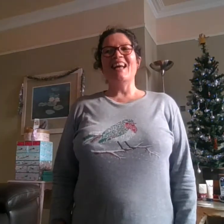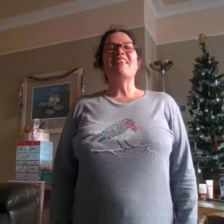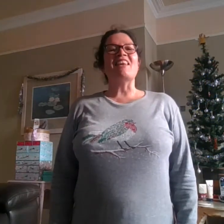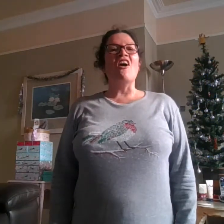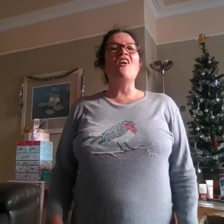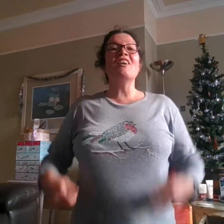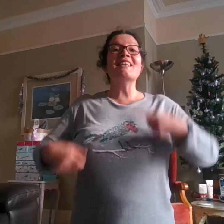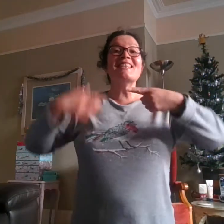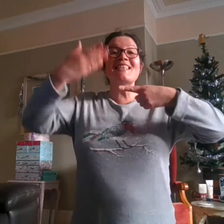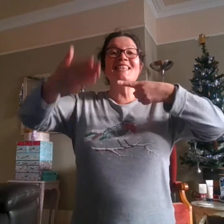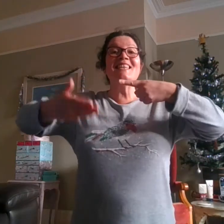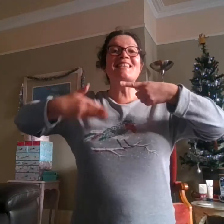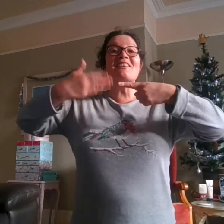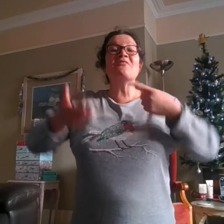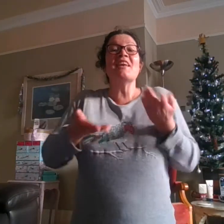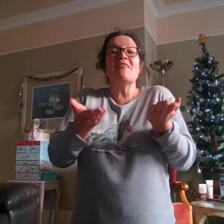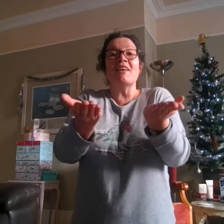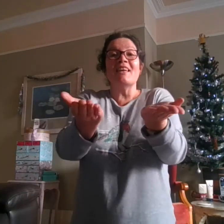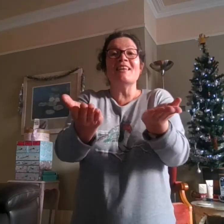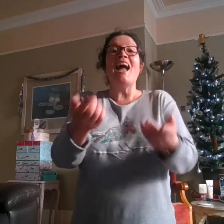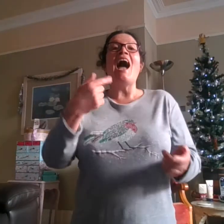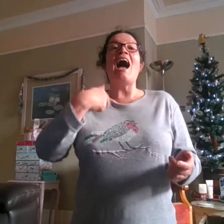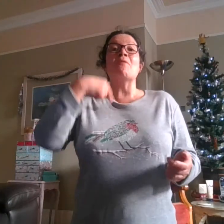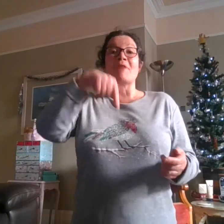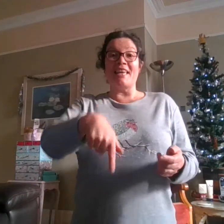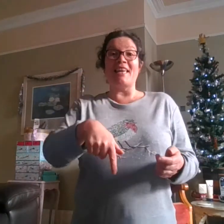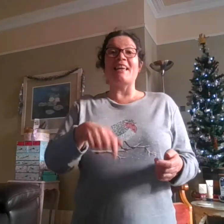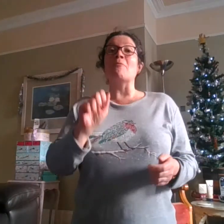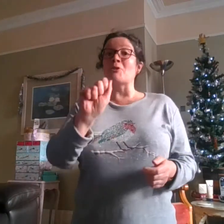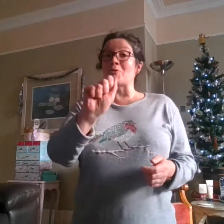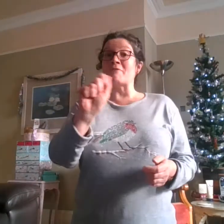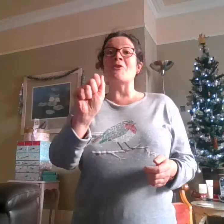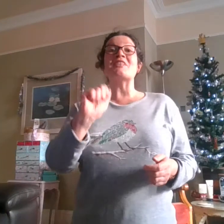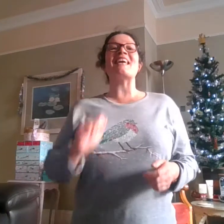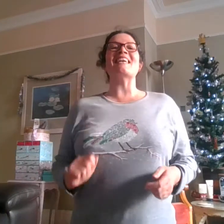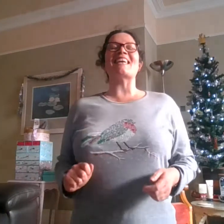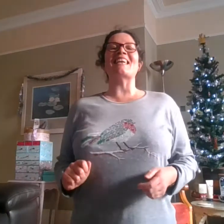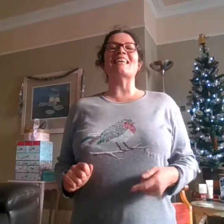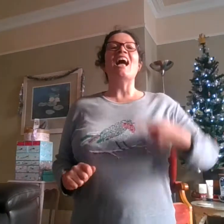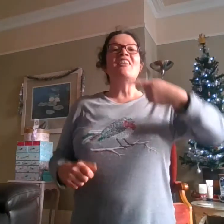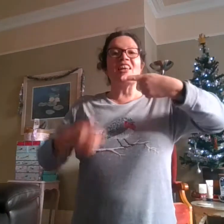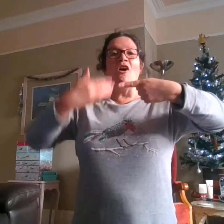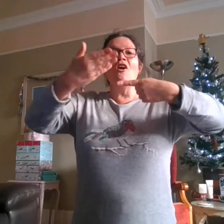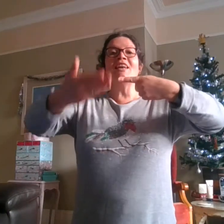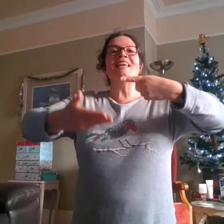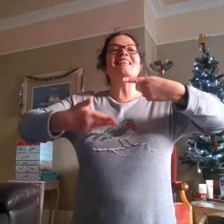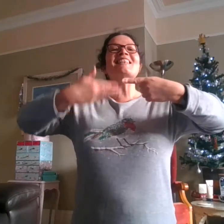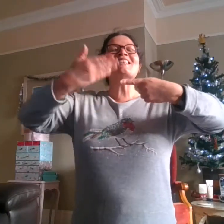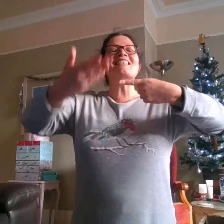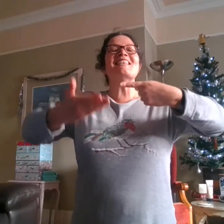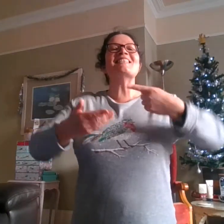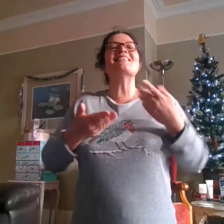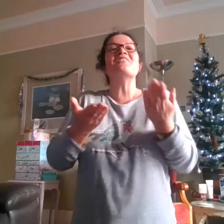They call it the season of giving, I'm here, I'm yours for the taking. They call it the season of